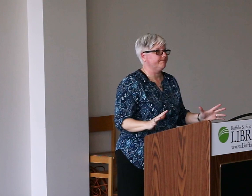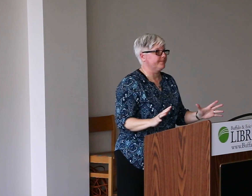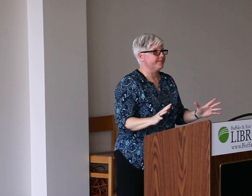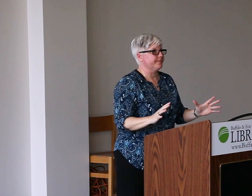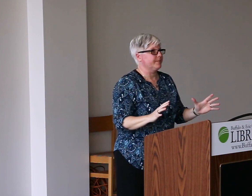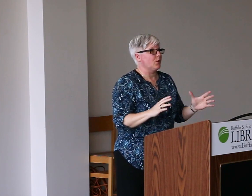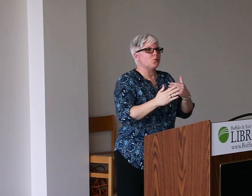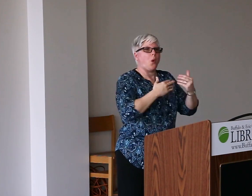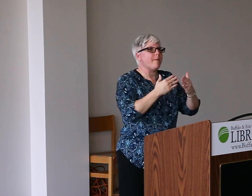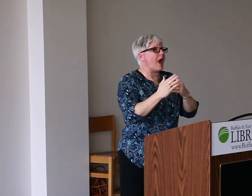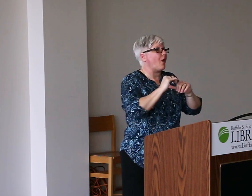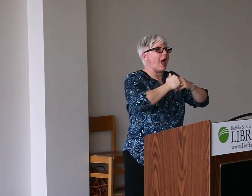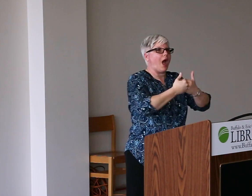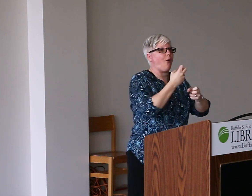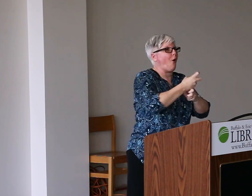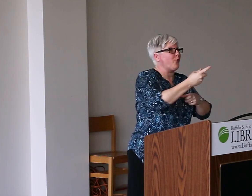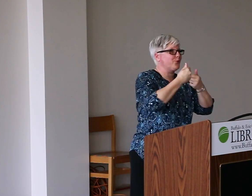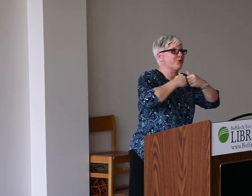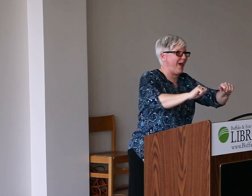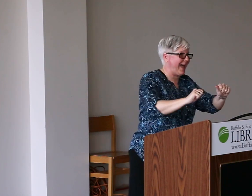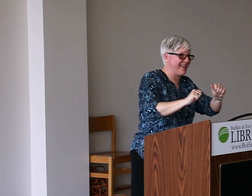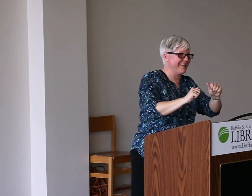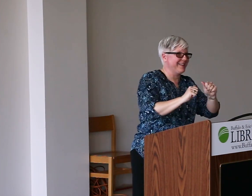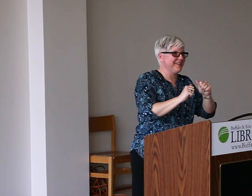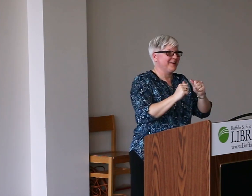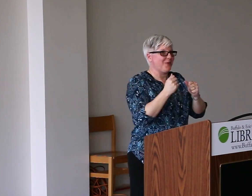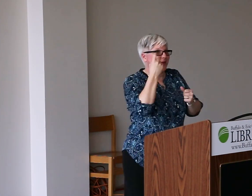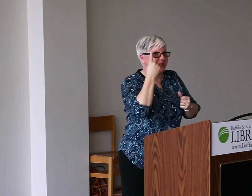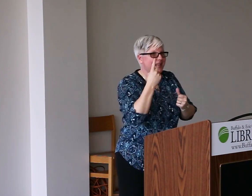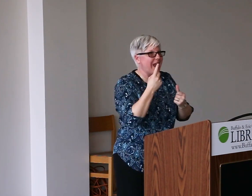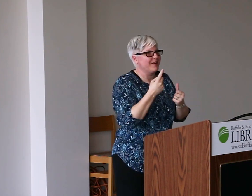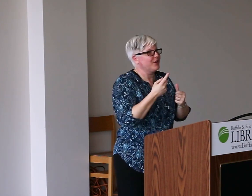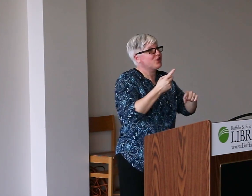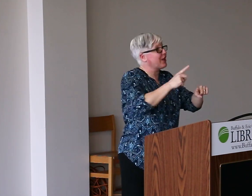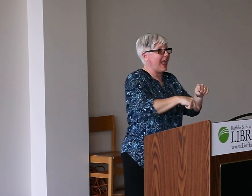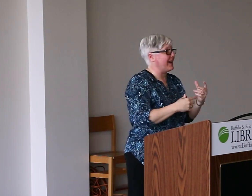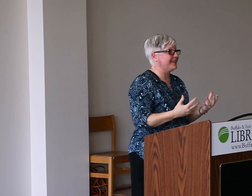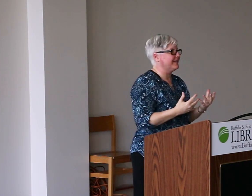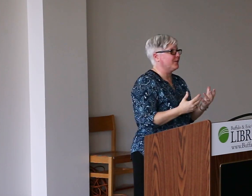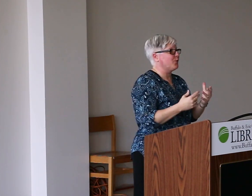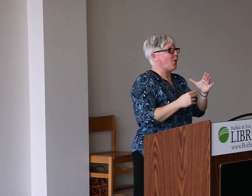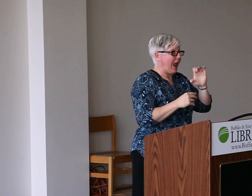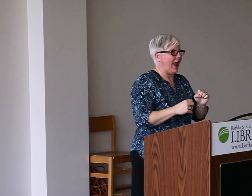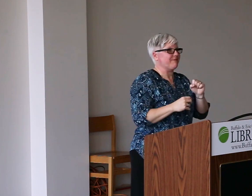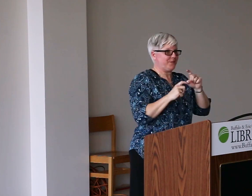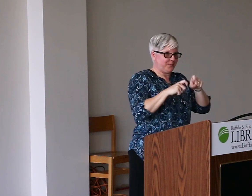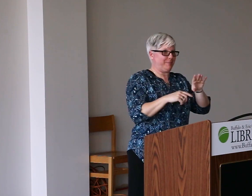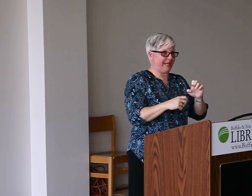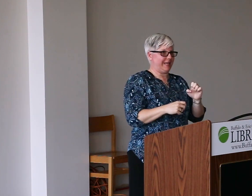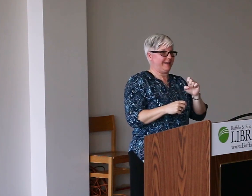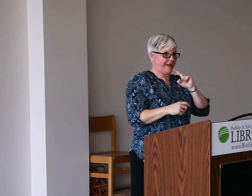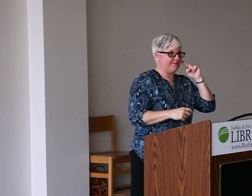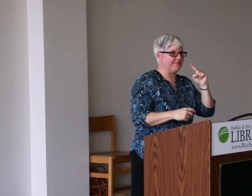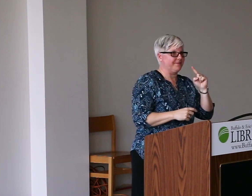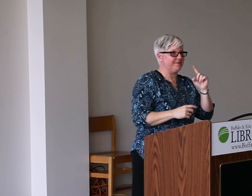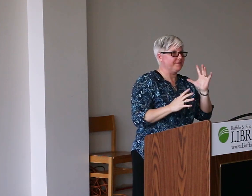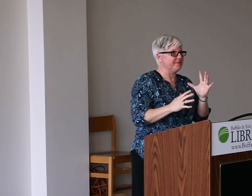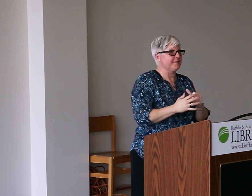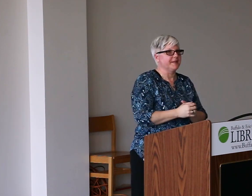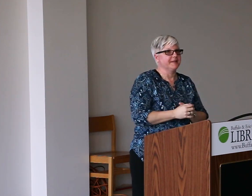deaf. No matter how hard you try to understand, you just can't. You have to be